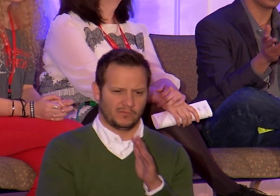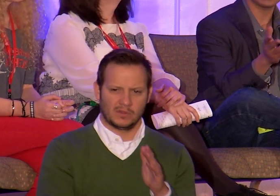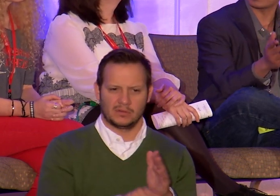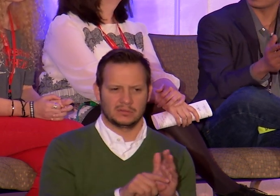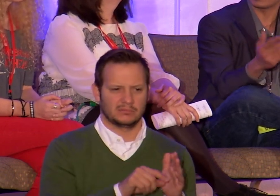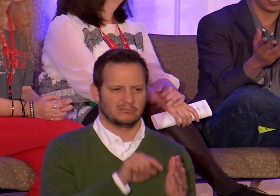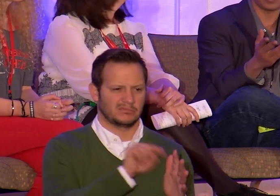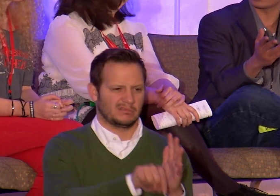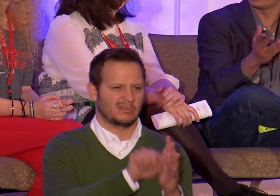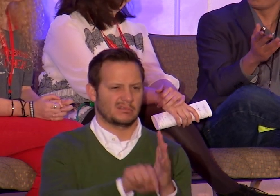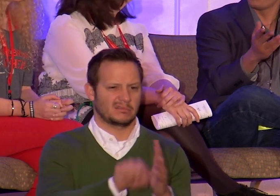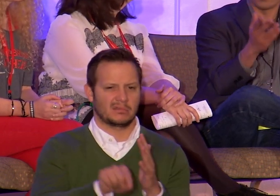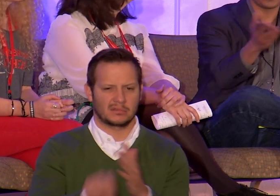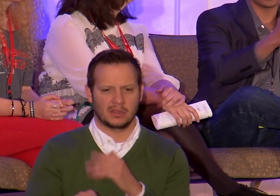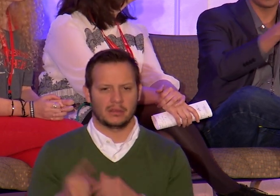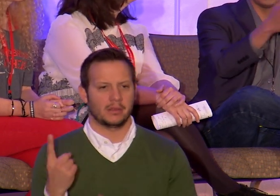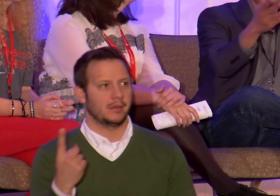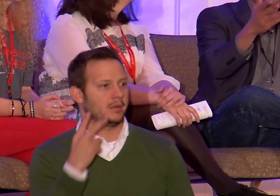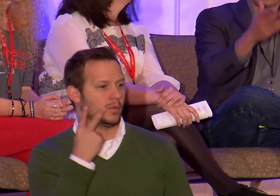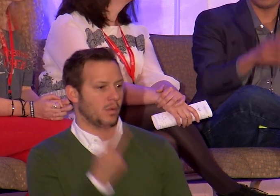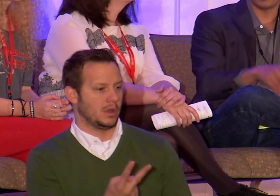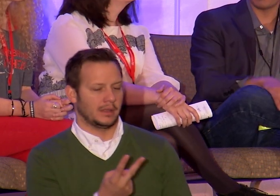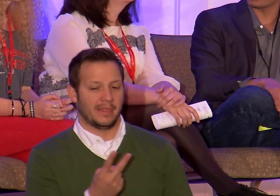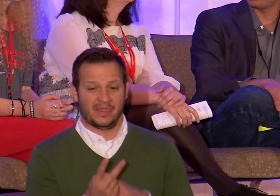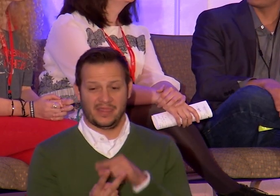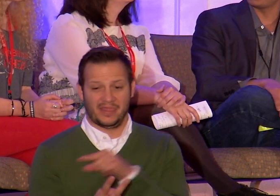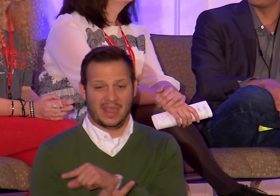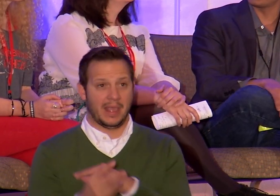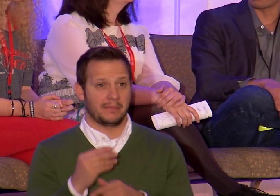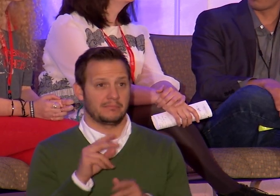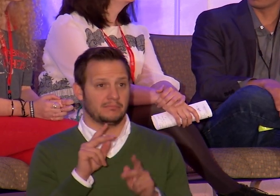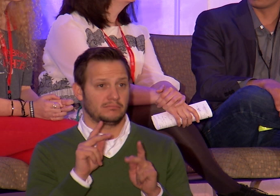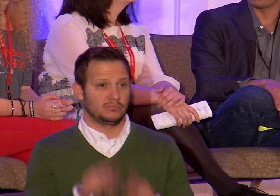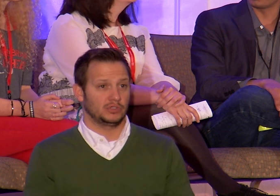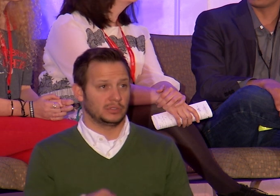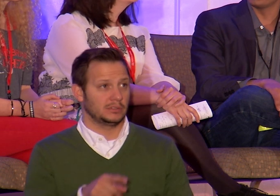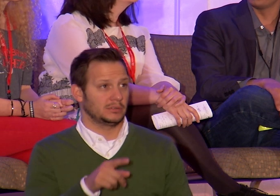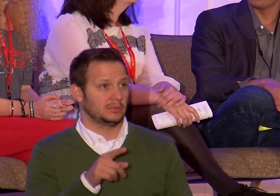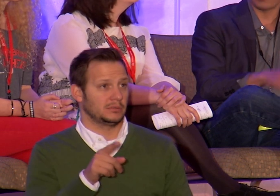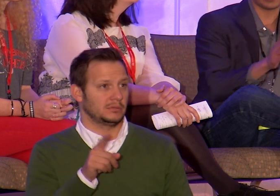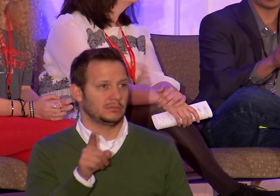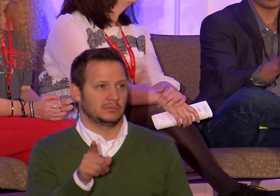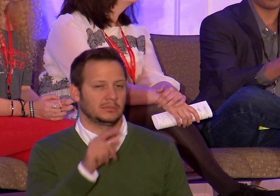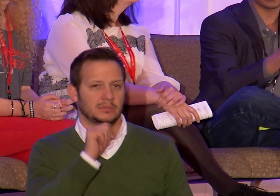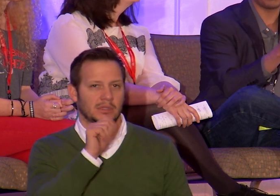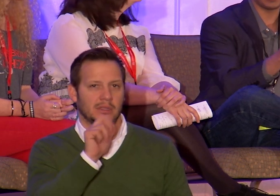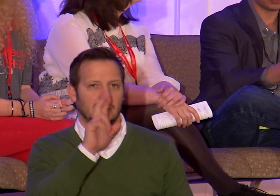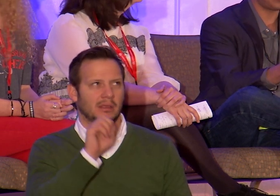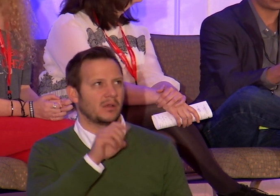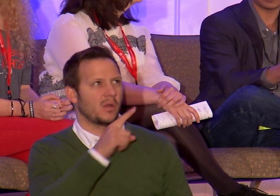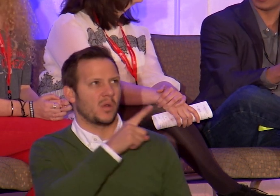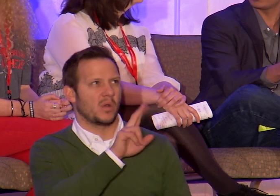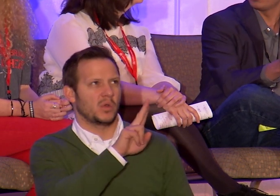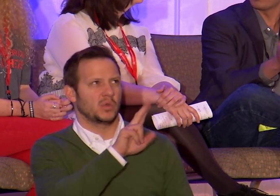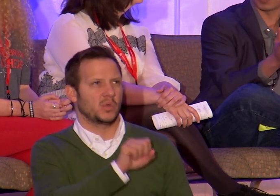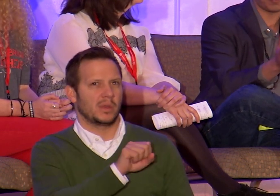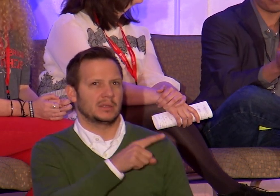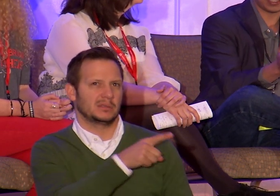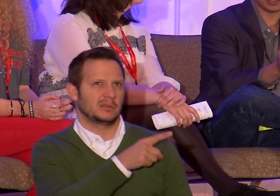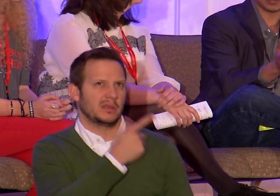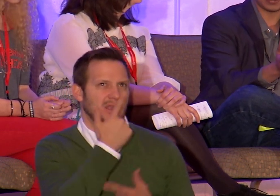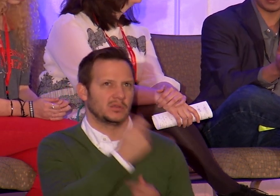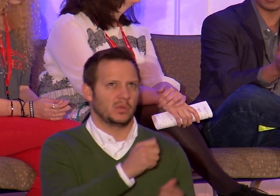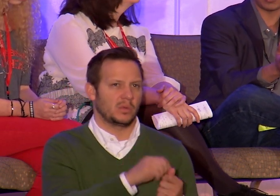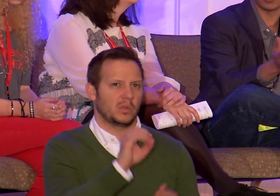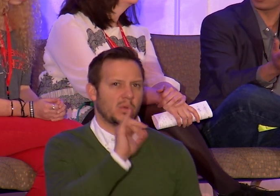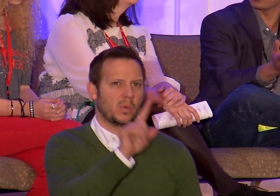don't think this person cares whether American intentions are oil or not. They care about being liberated from a